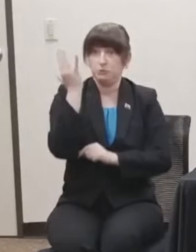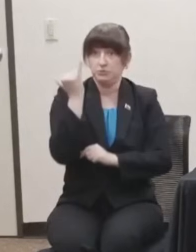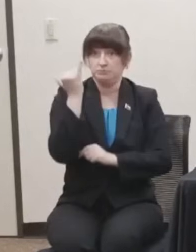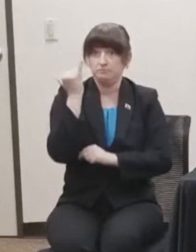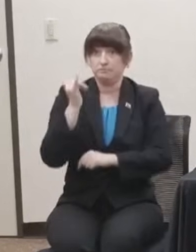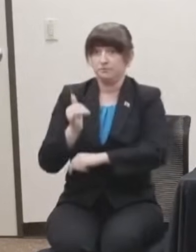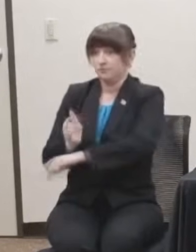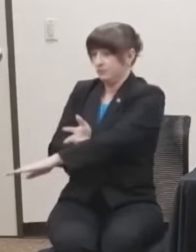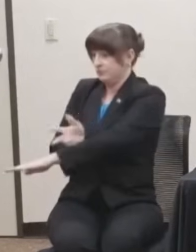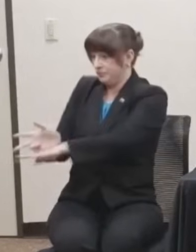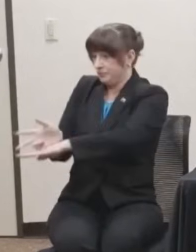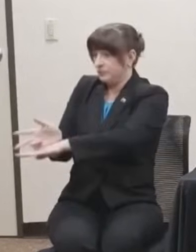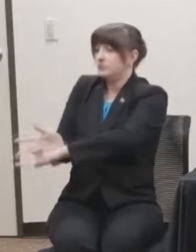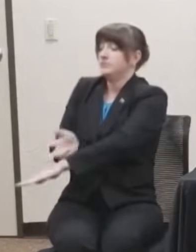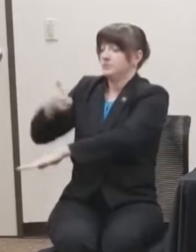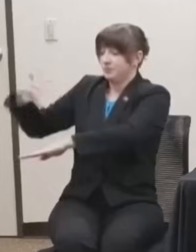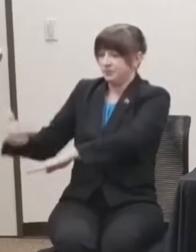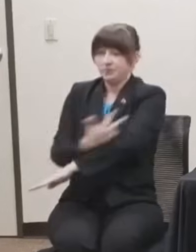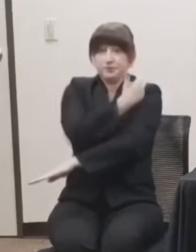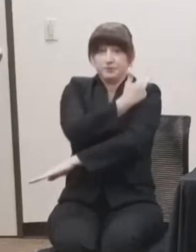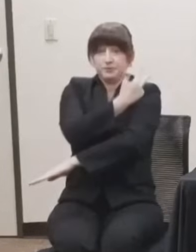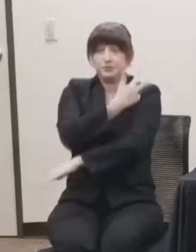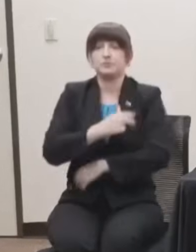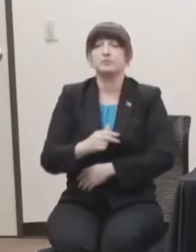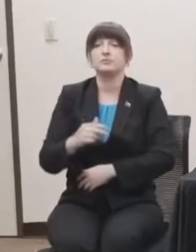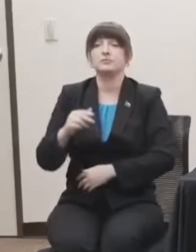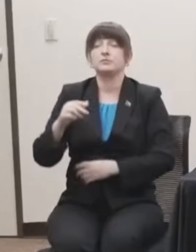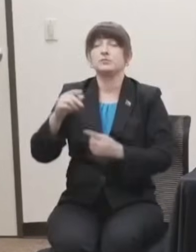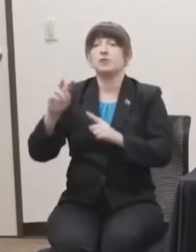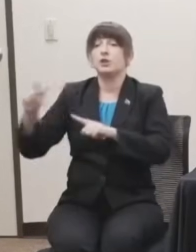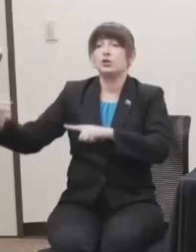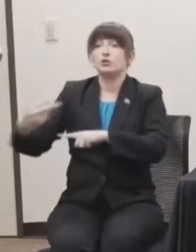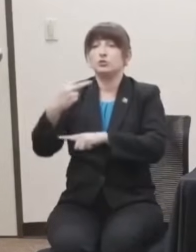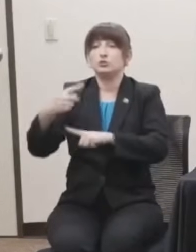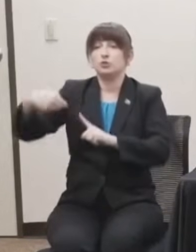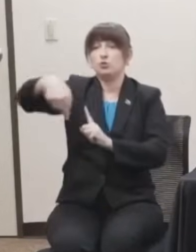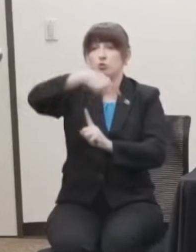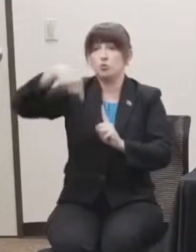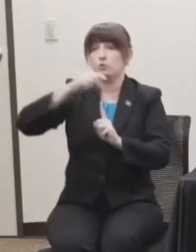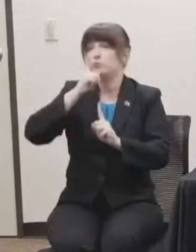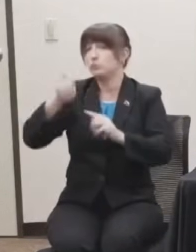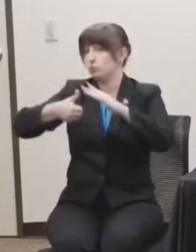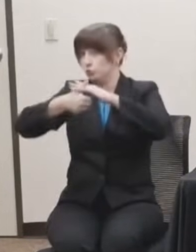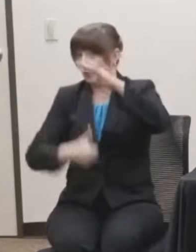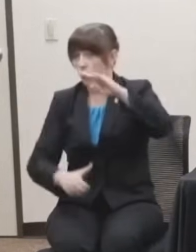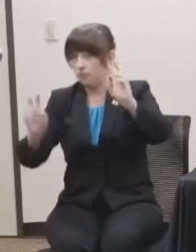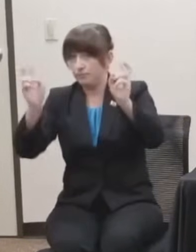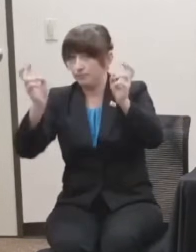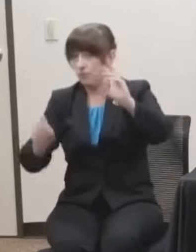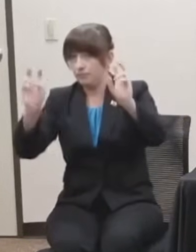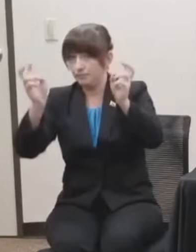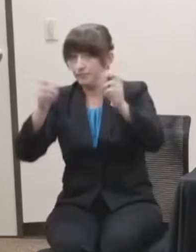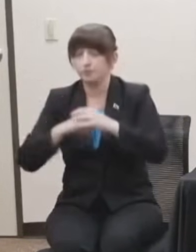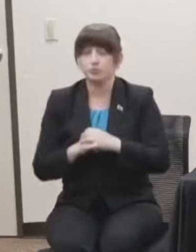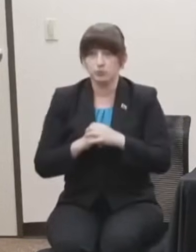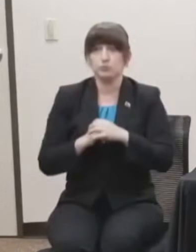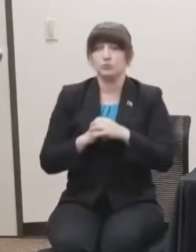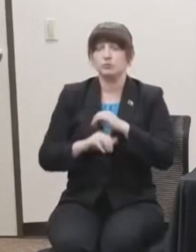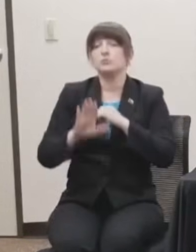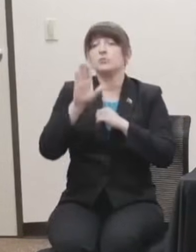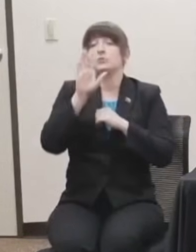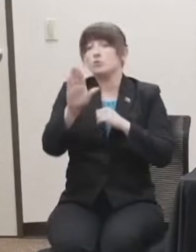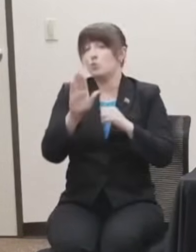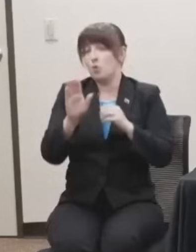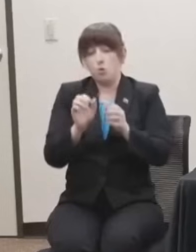don't drown. You don't need to get from point A to point B if it's going to risk your life. Your job, the most important thing you can